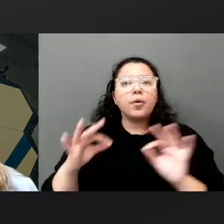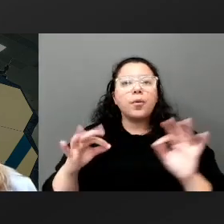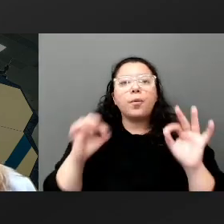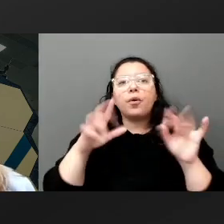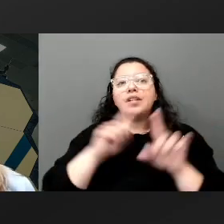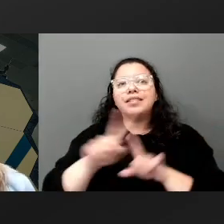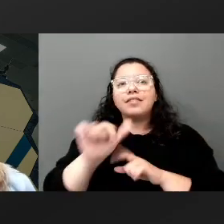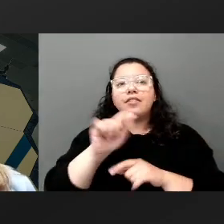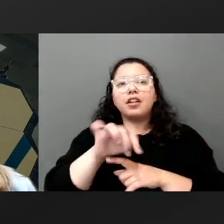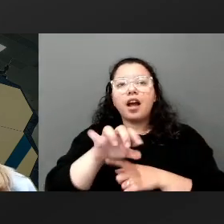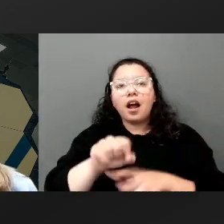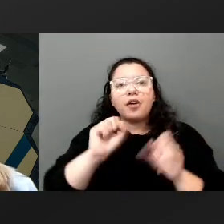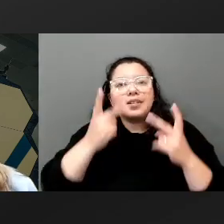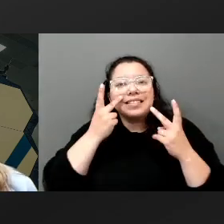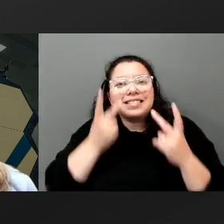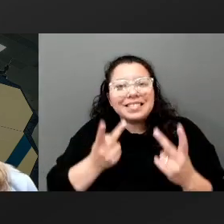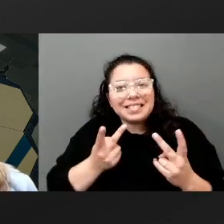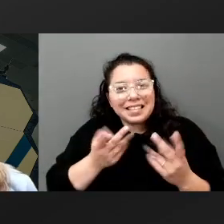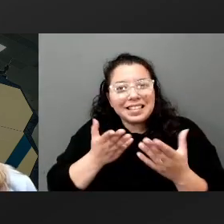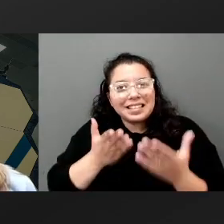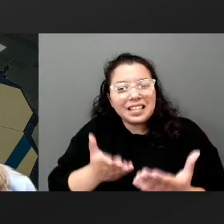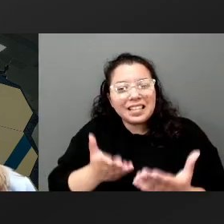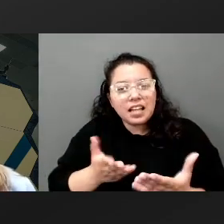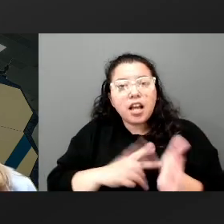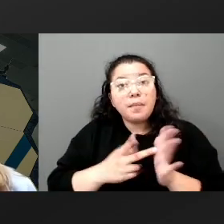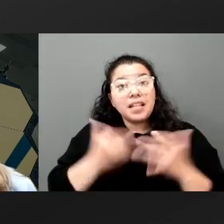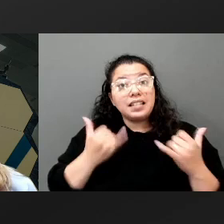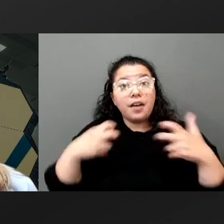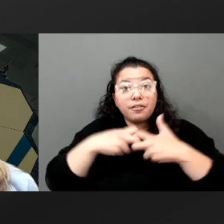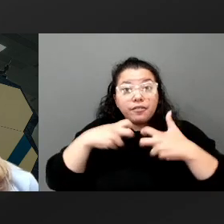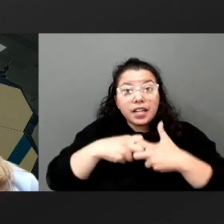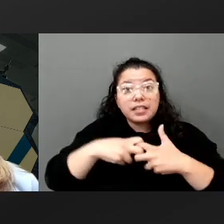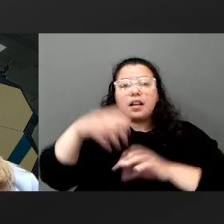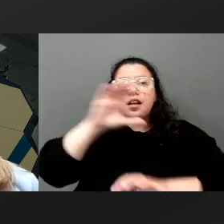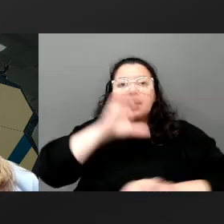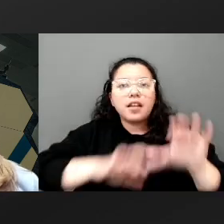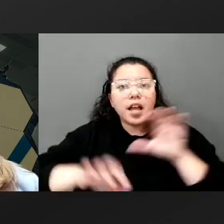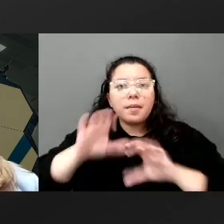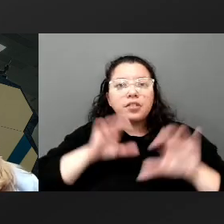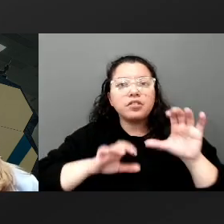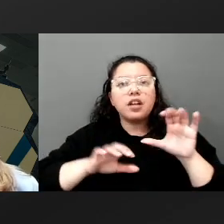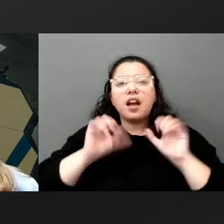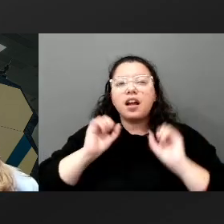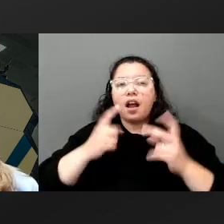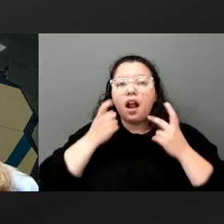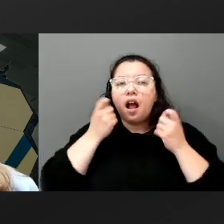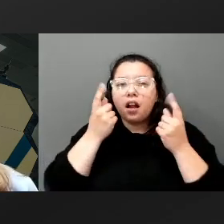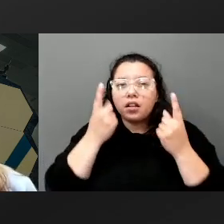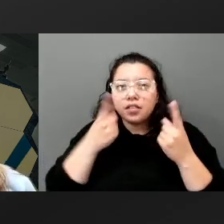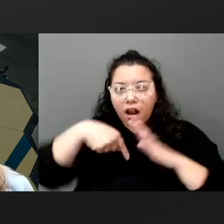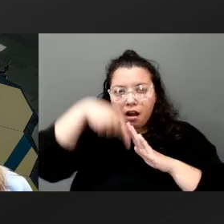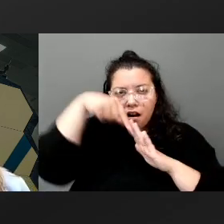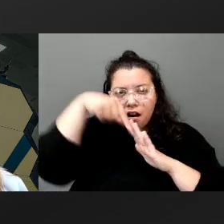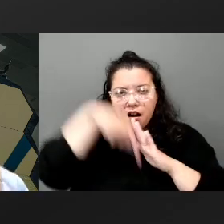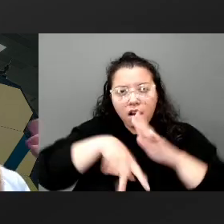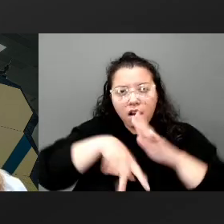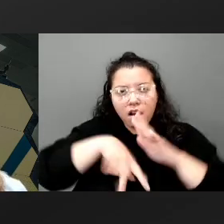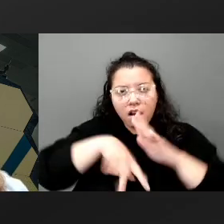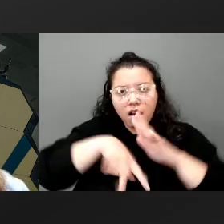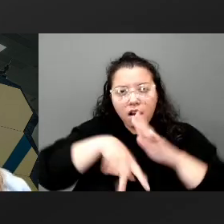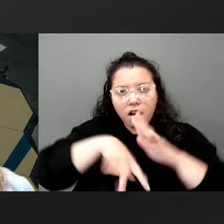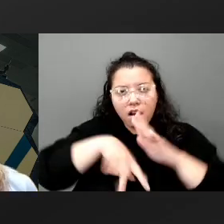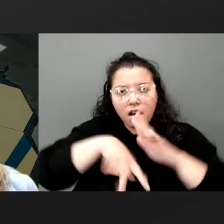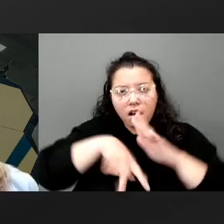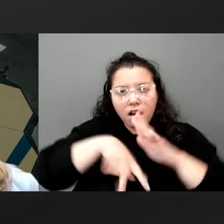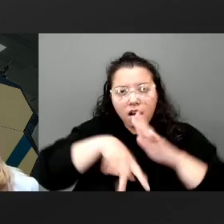really understand the physics, the chemistry, and the dynamics going on. So there's a whole